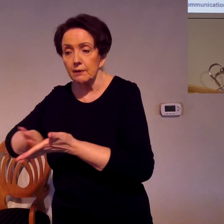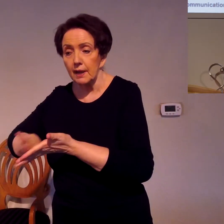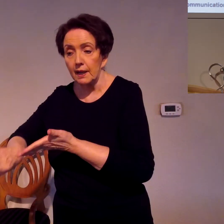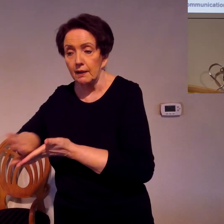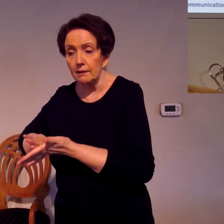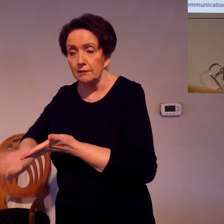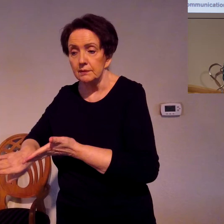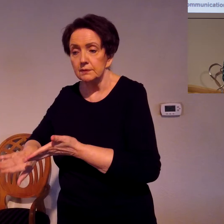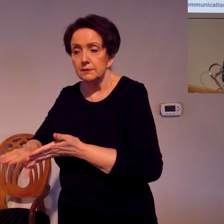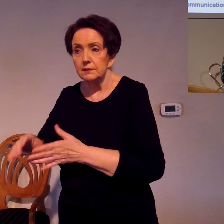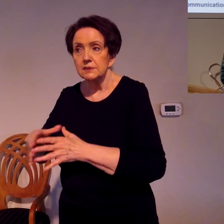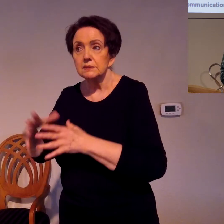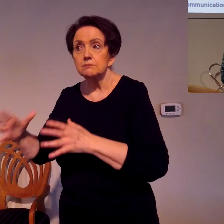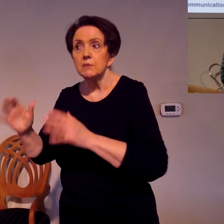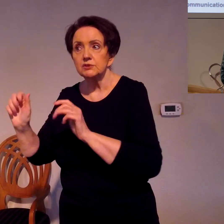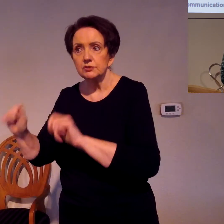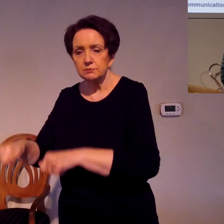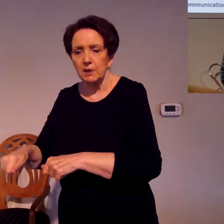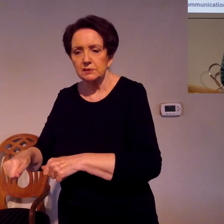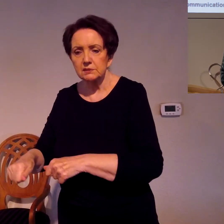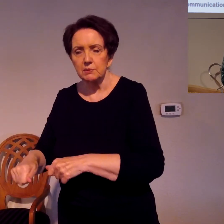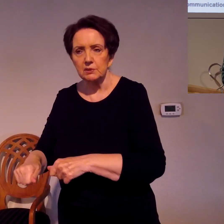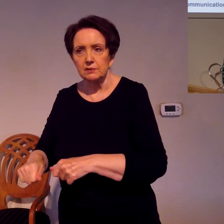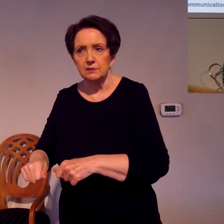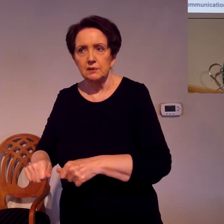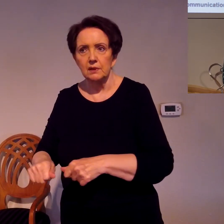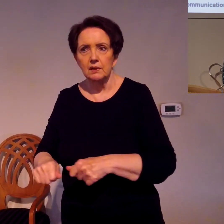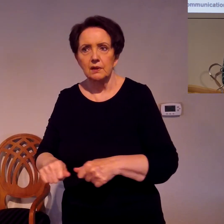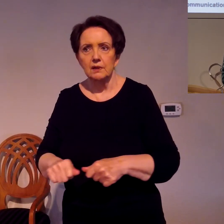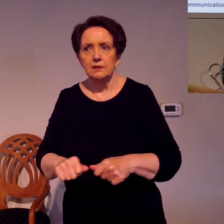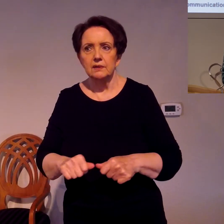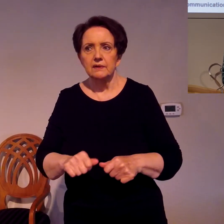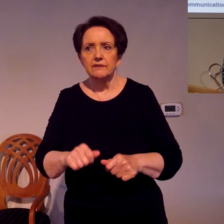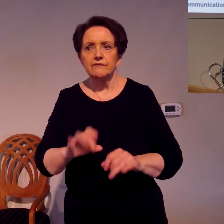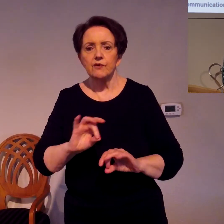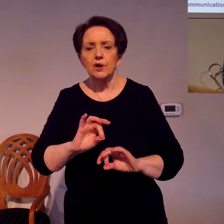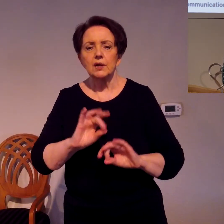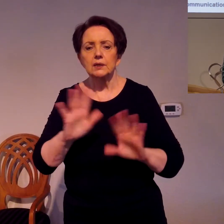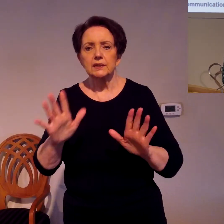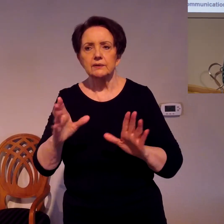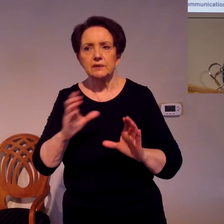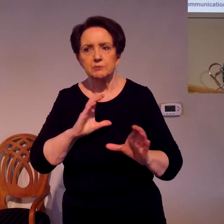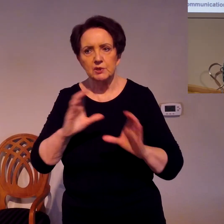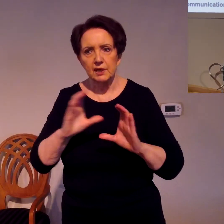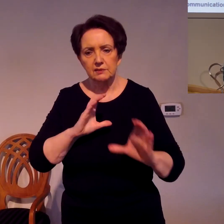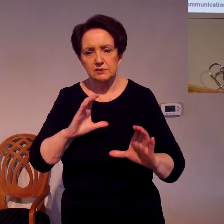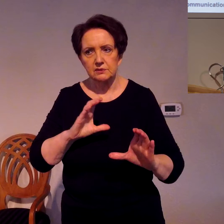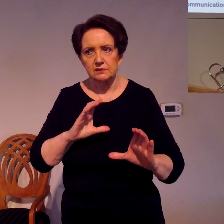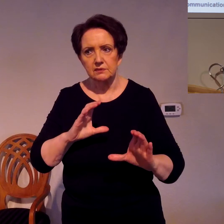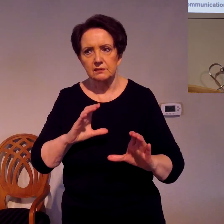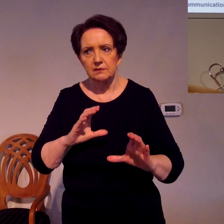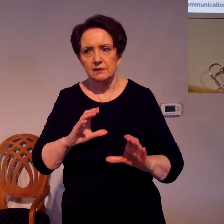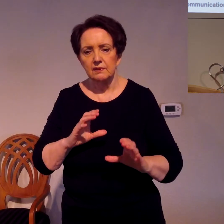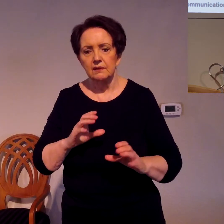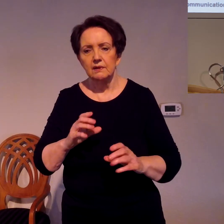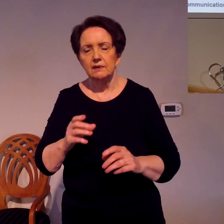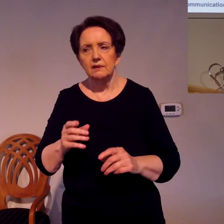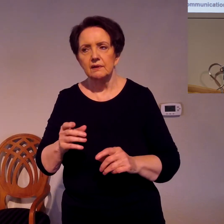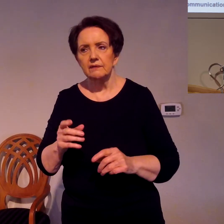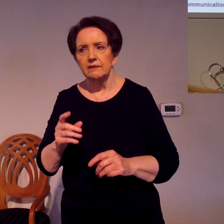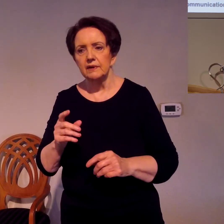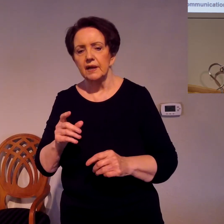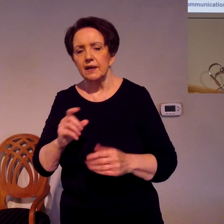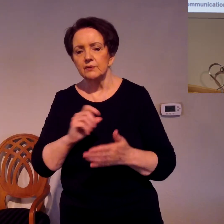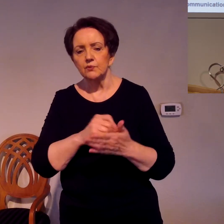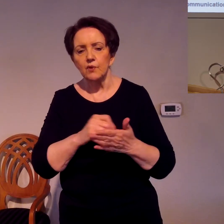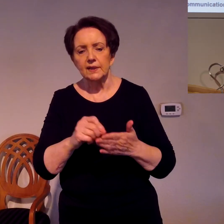as possible the encoding and decoding from falsehood and rewrite